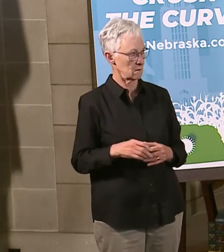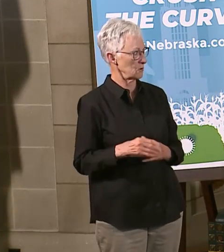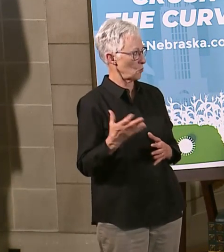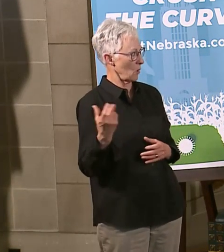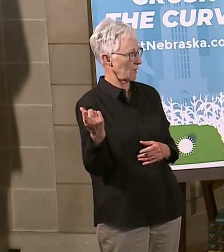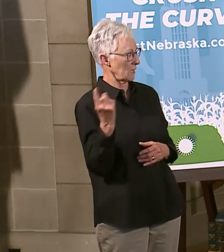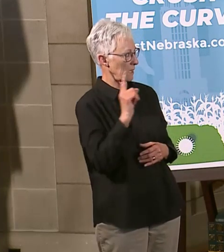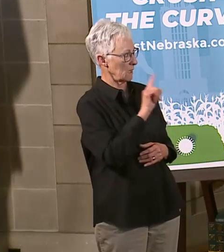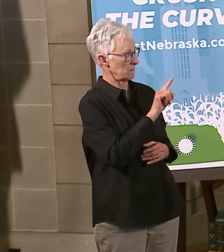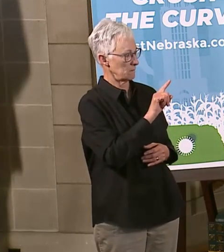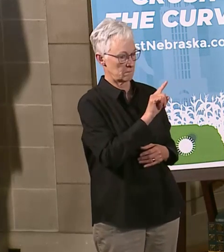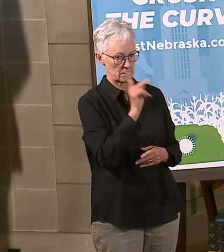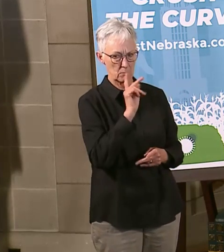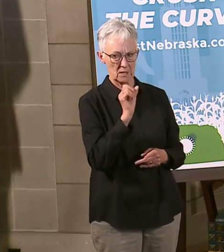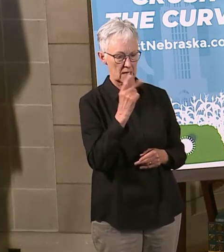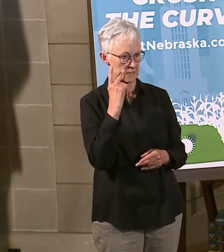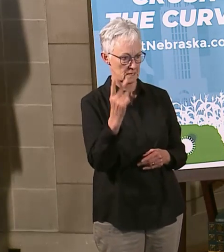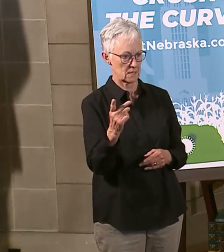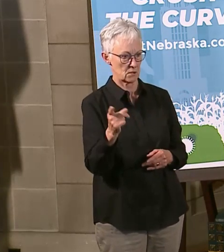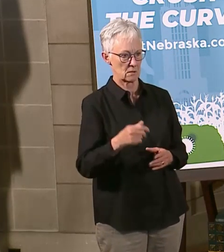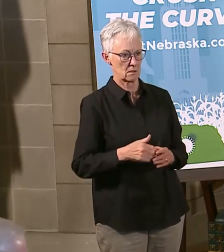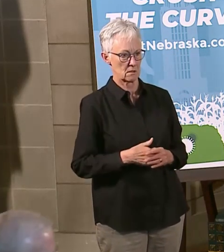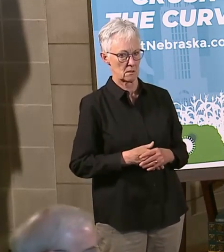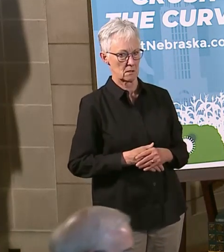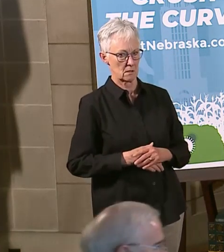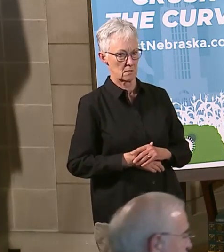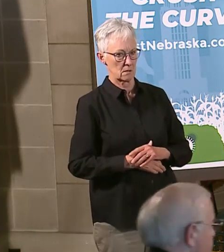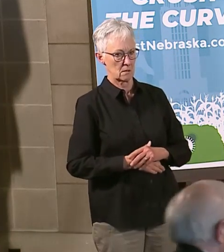Commissioner? That way the people can see you and hear you on the microphone.